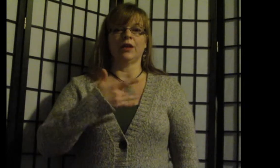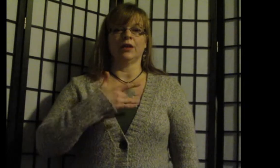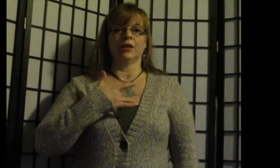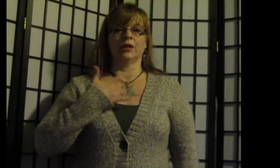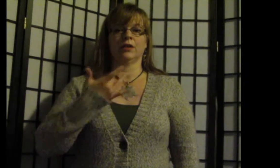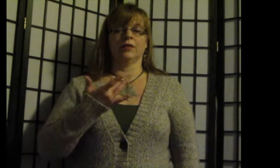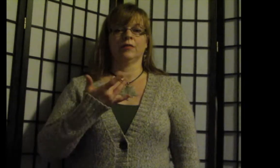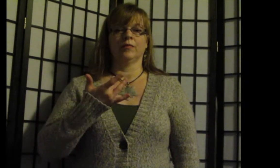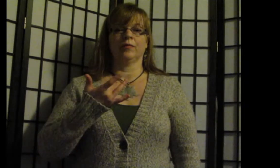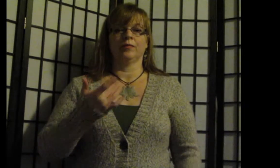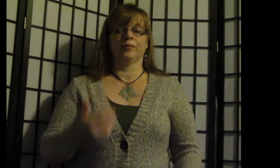feel.